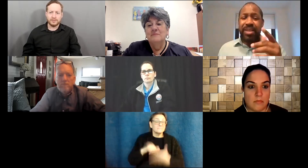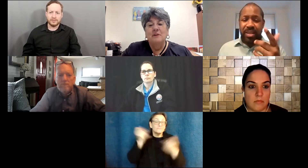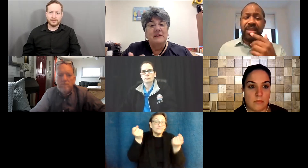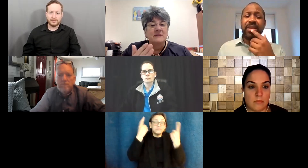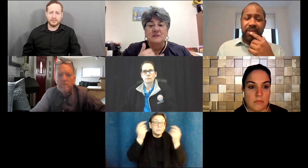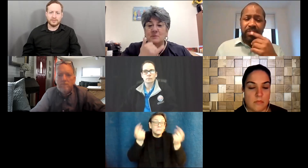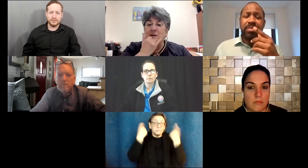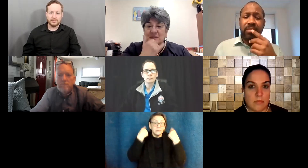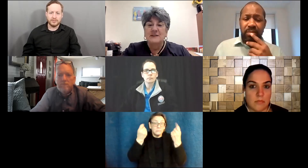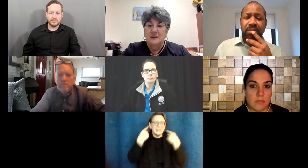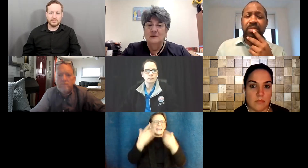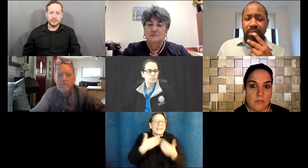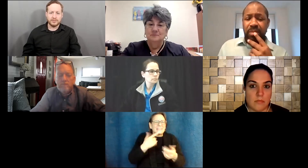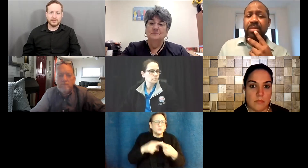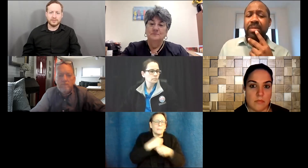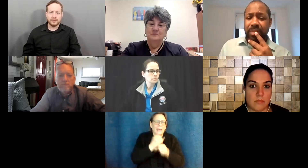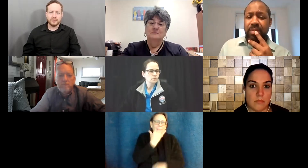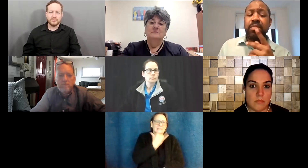It's very easy to make a mistake.